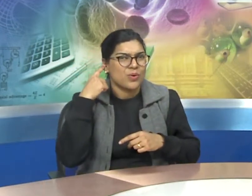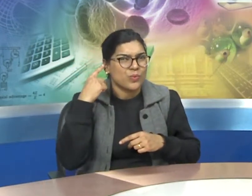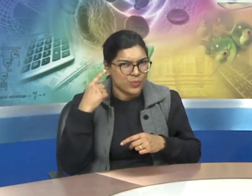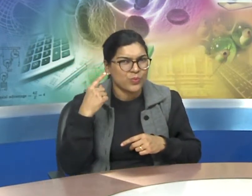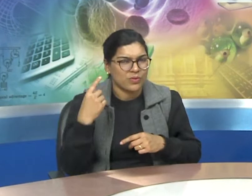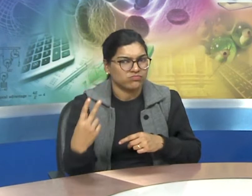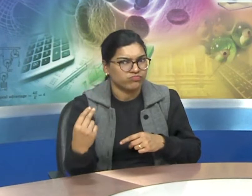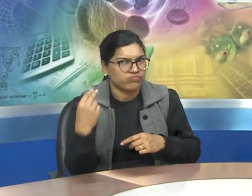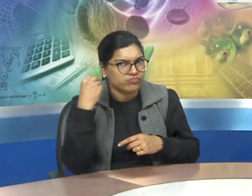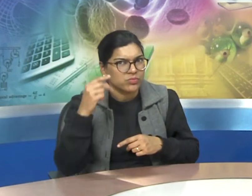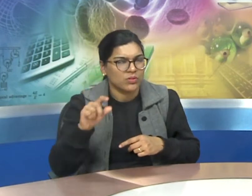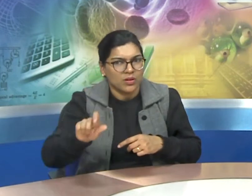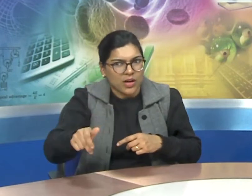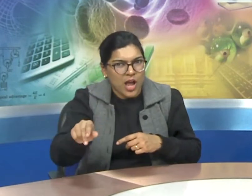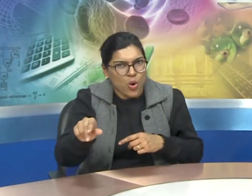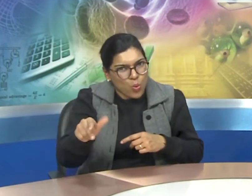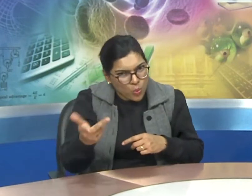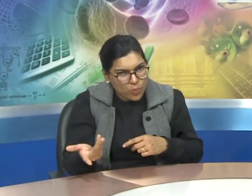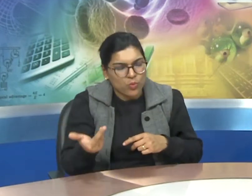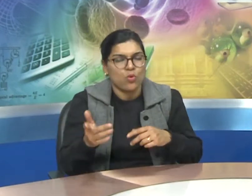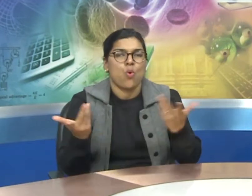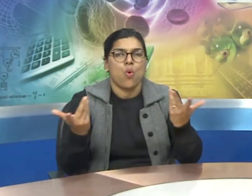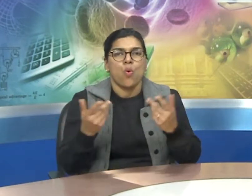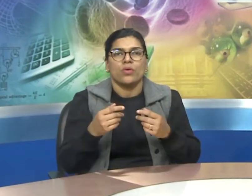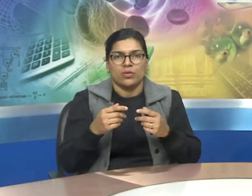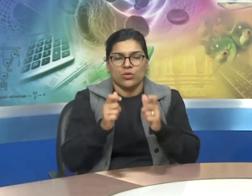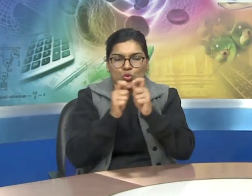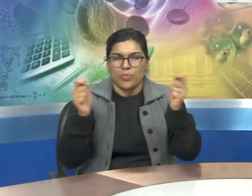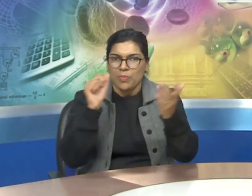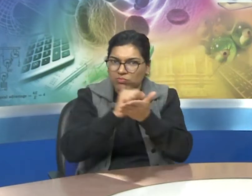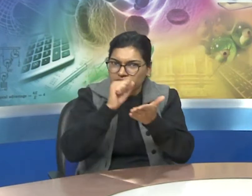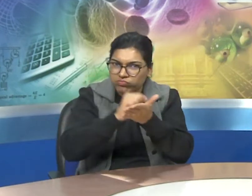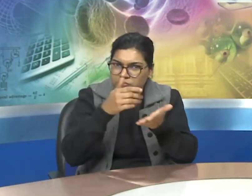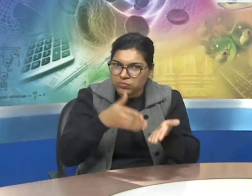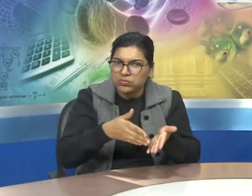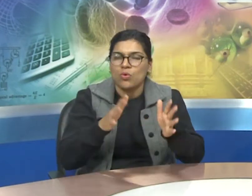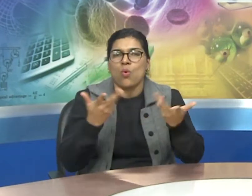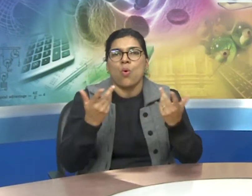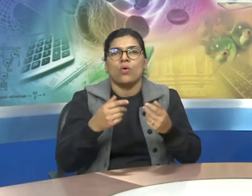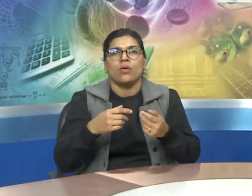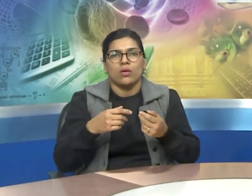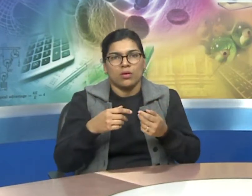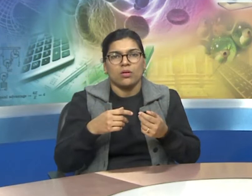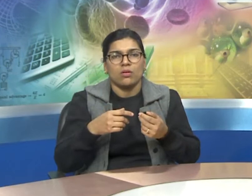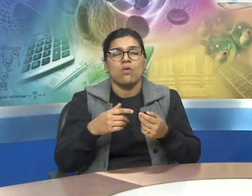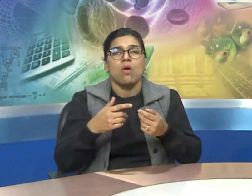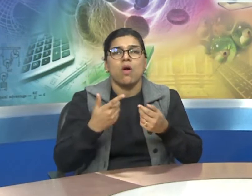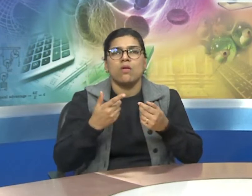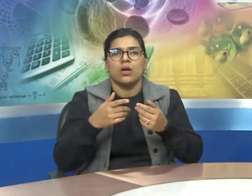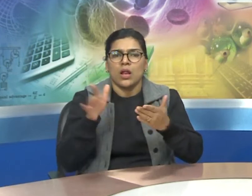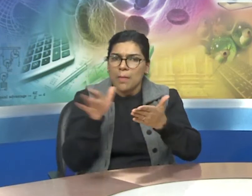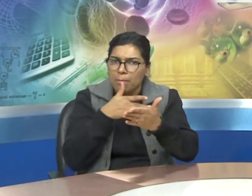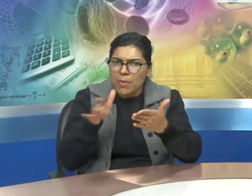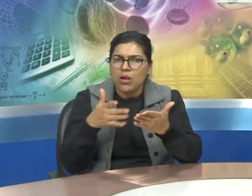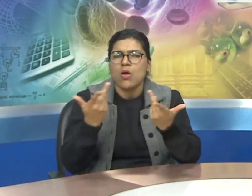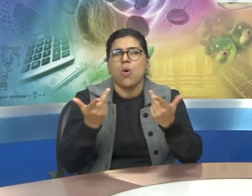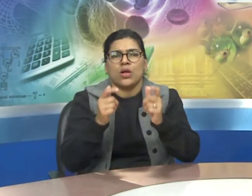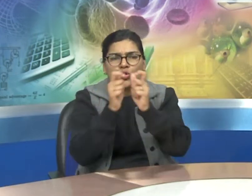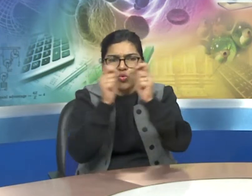Media can be various modes of communication through newspaper, through television, through radio. So